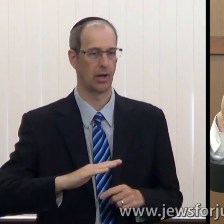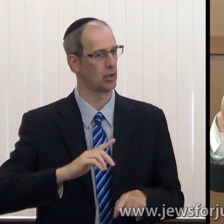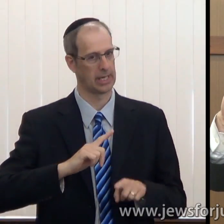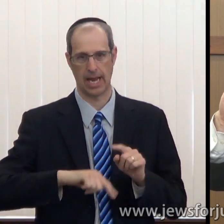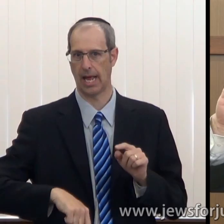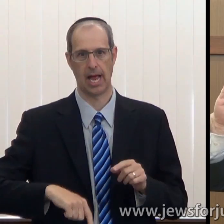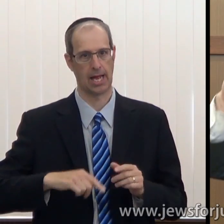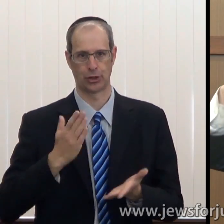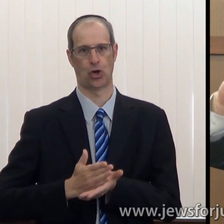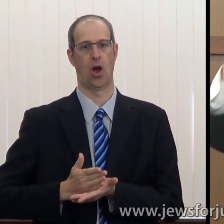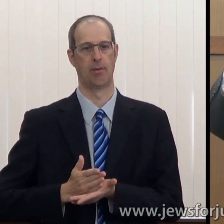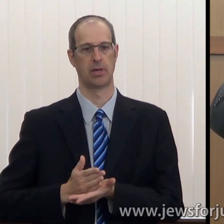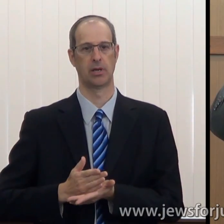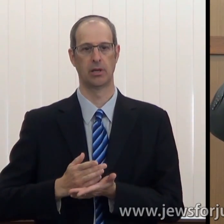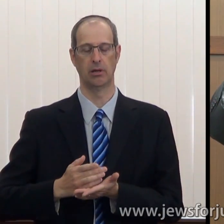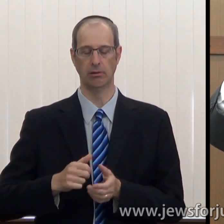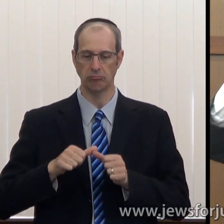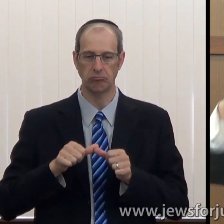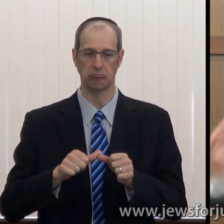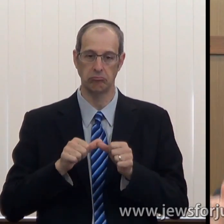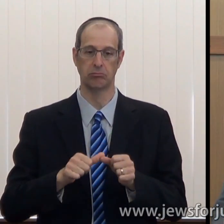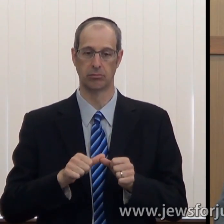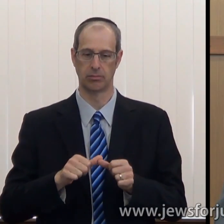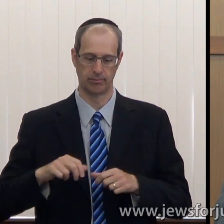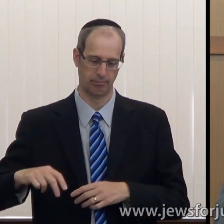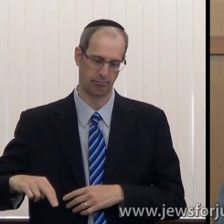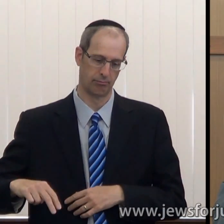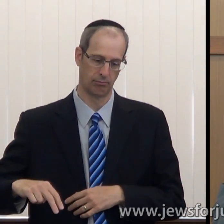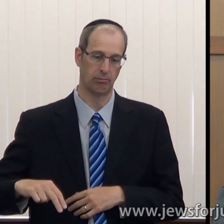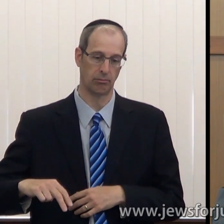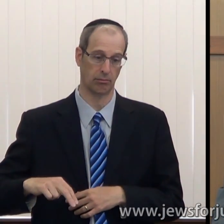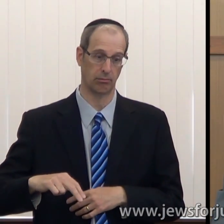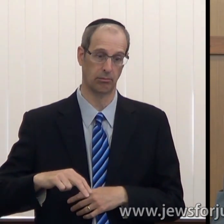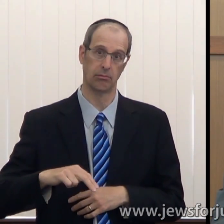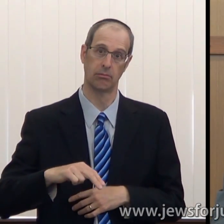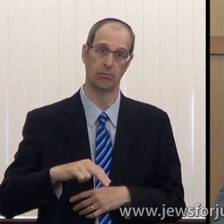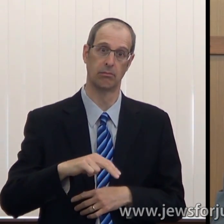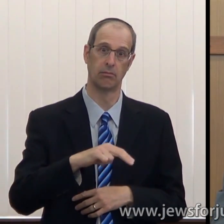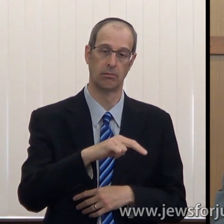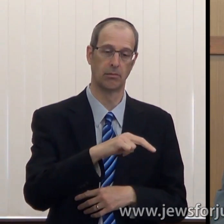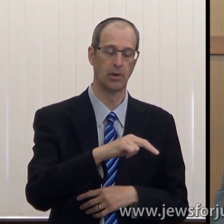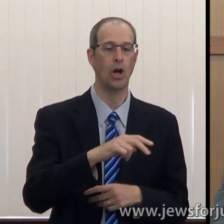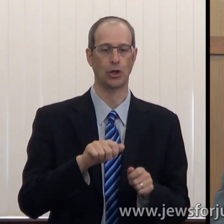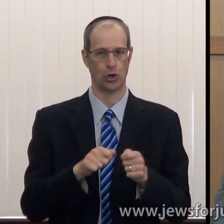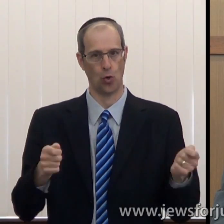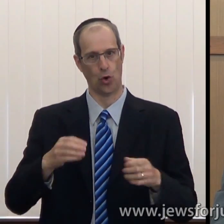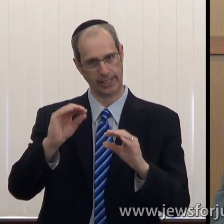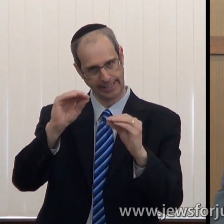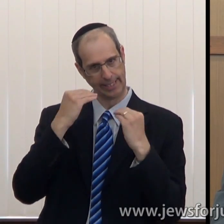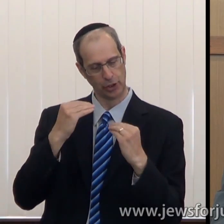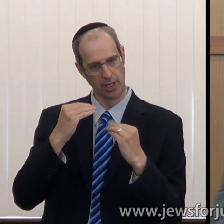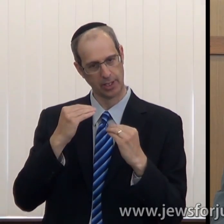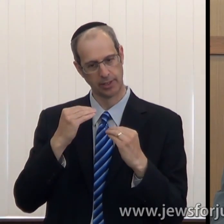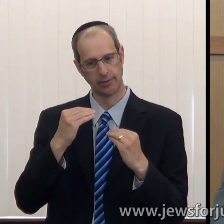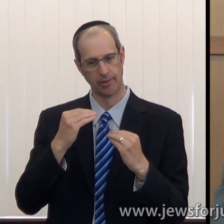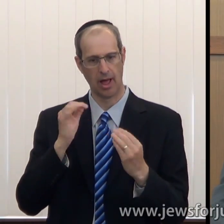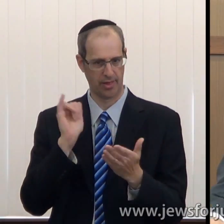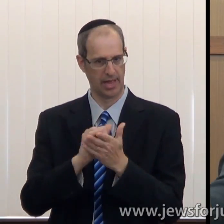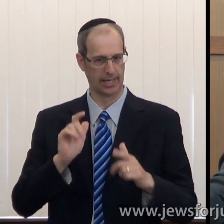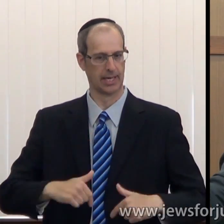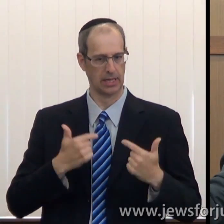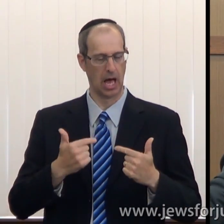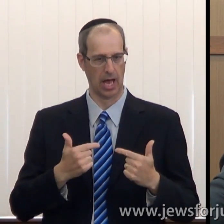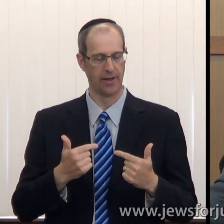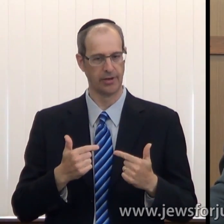stop. You've got to keep on going. And so what the Torah is teaching us is that in life, you